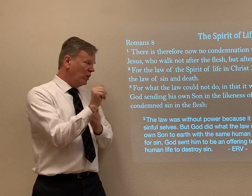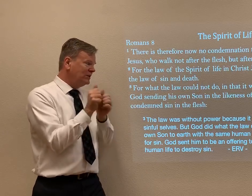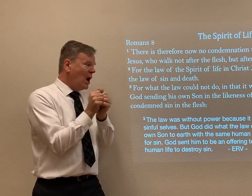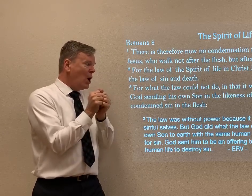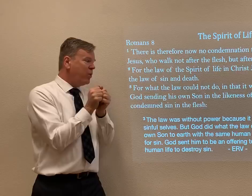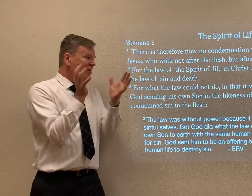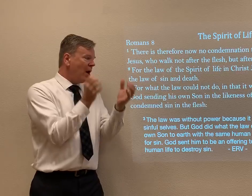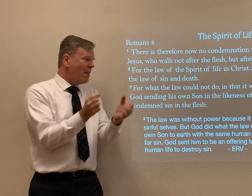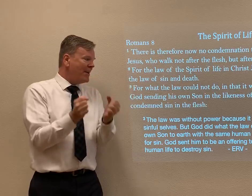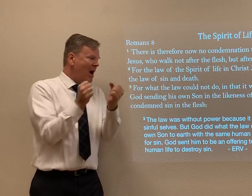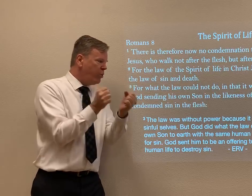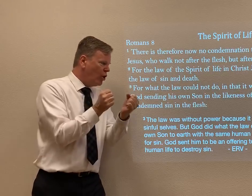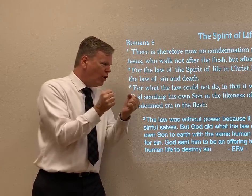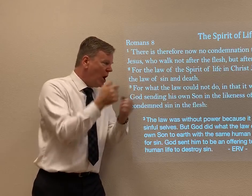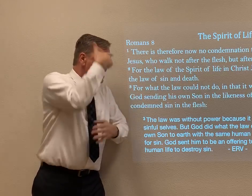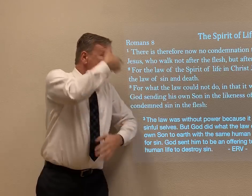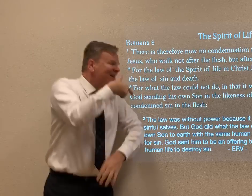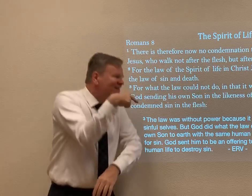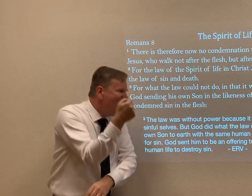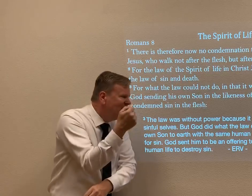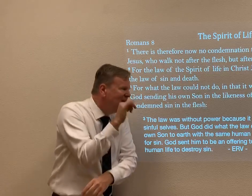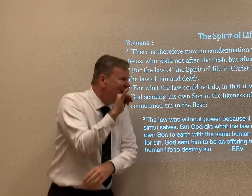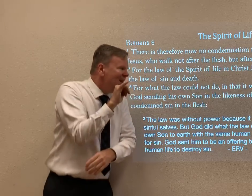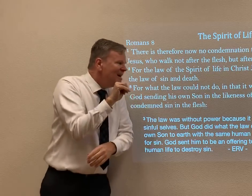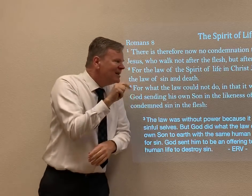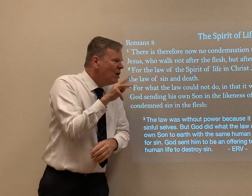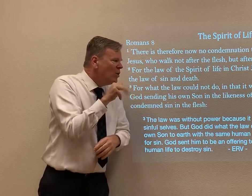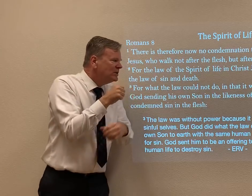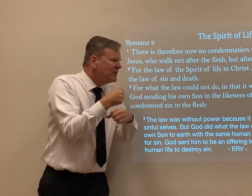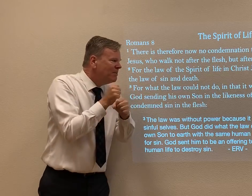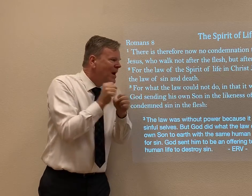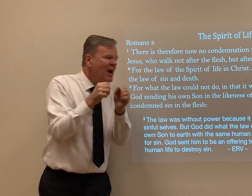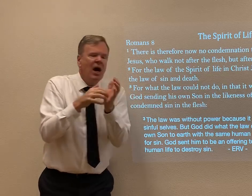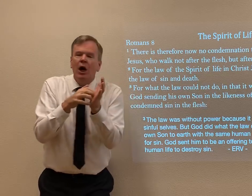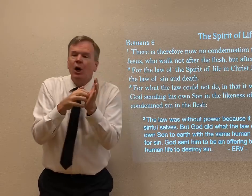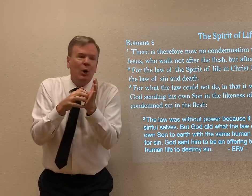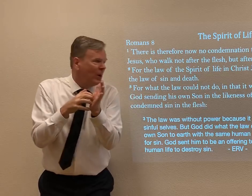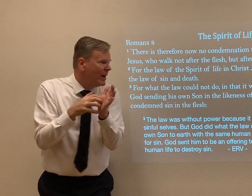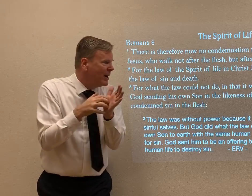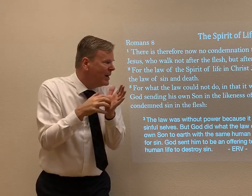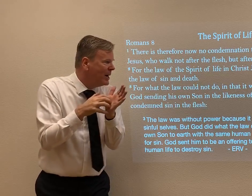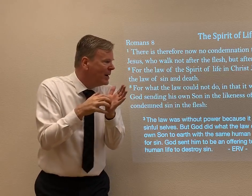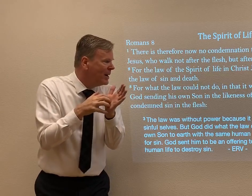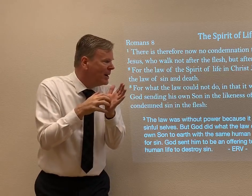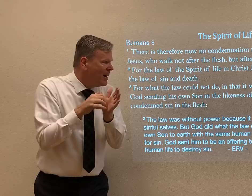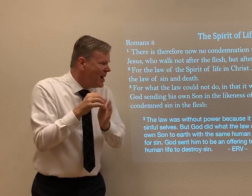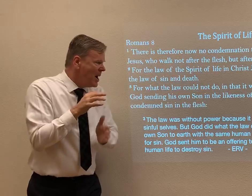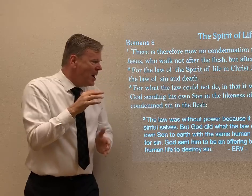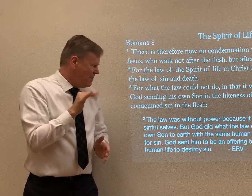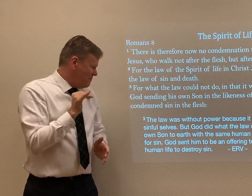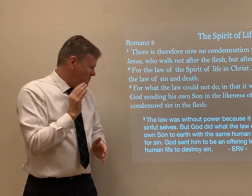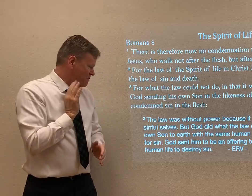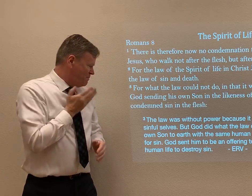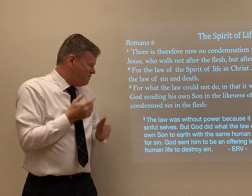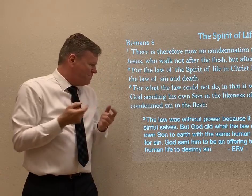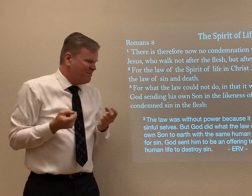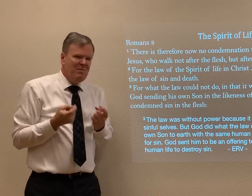The law was without power because it was made weak by our